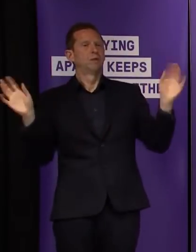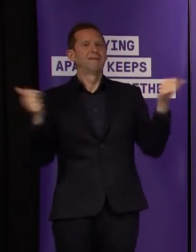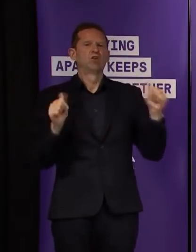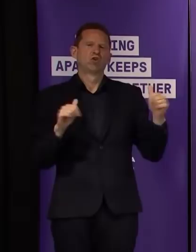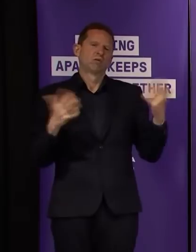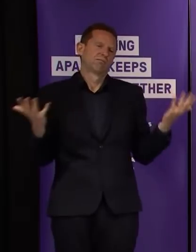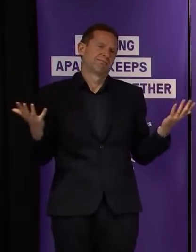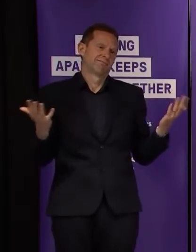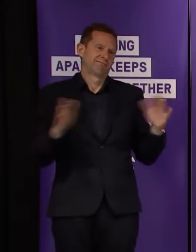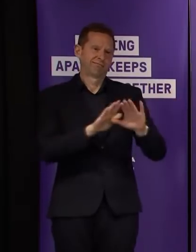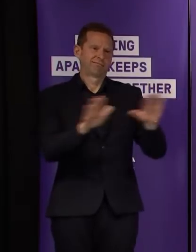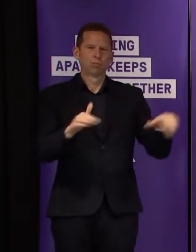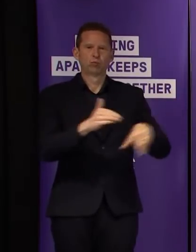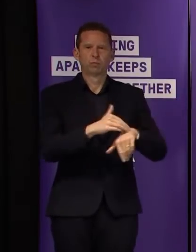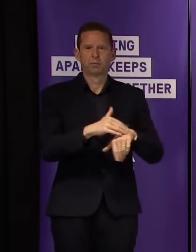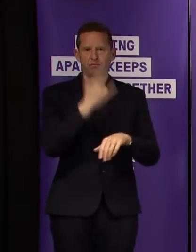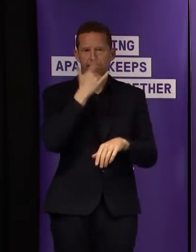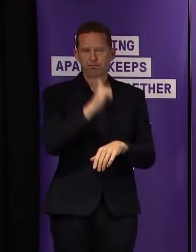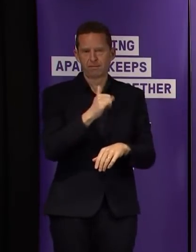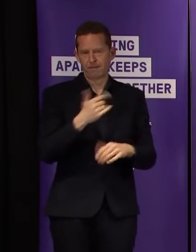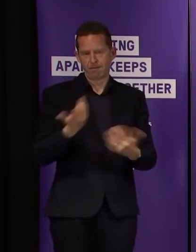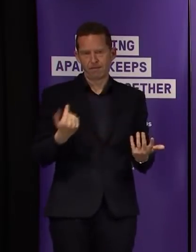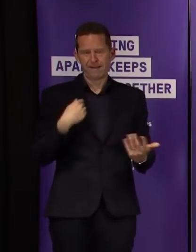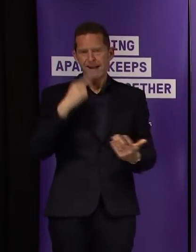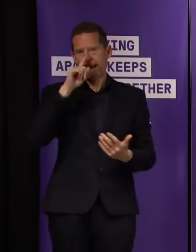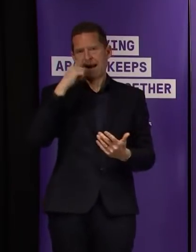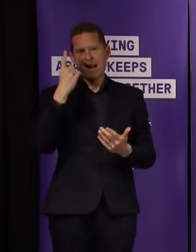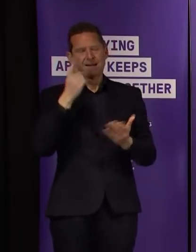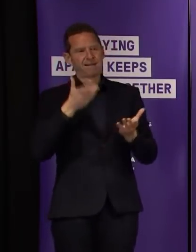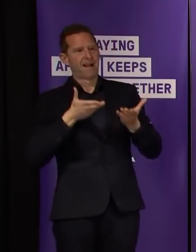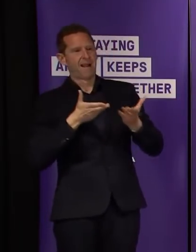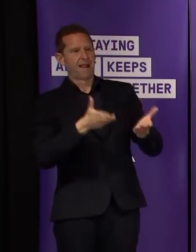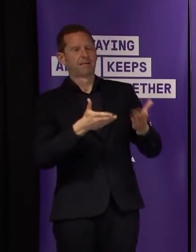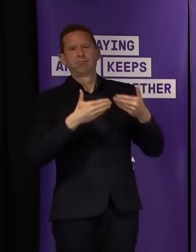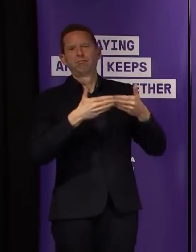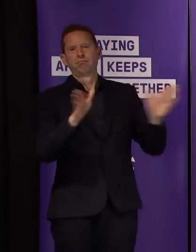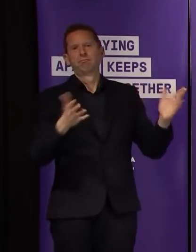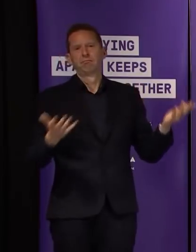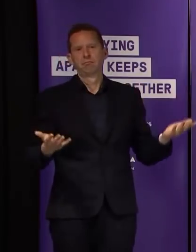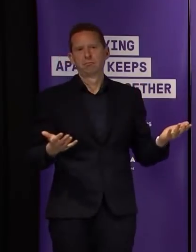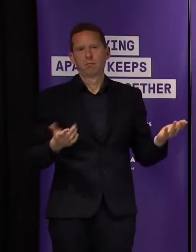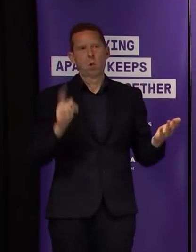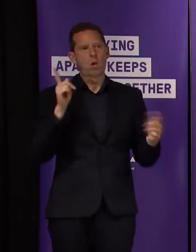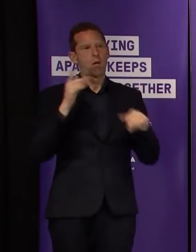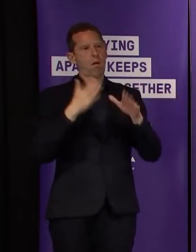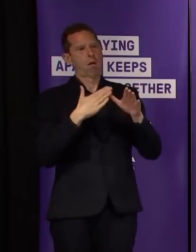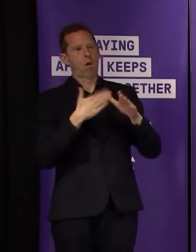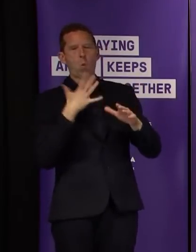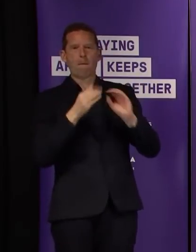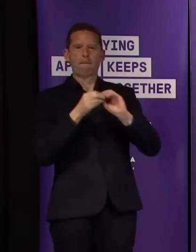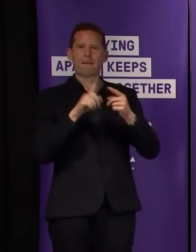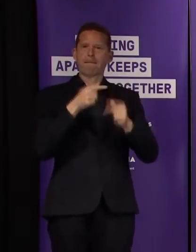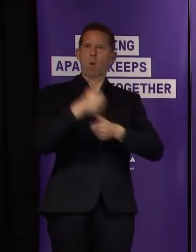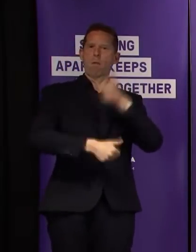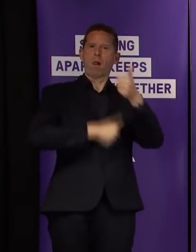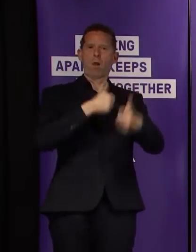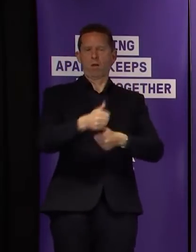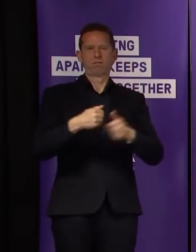them. I don't have the luxury of doing what's popular when I